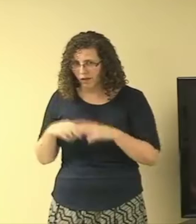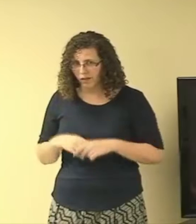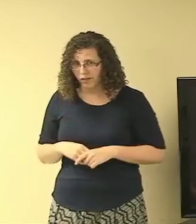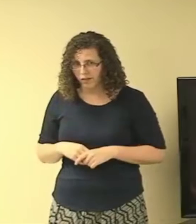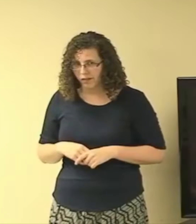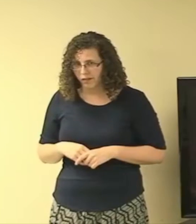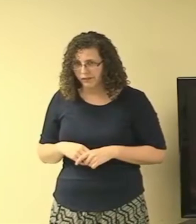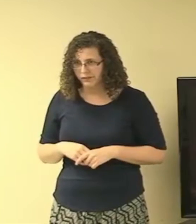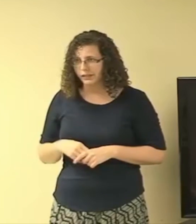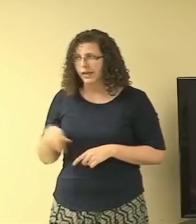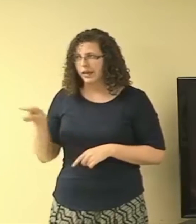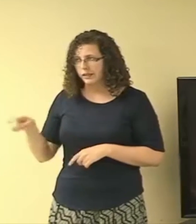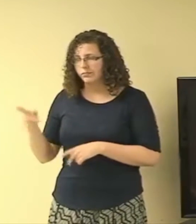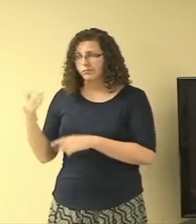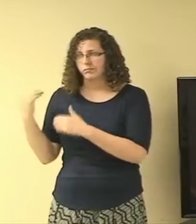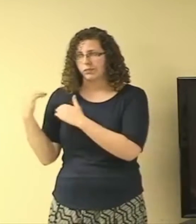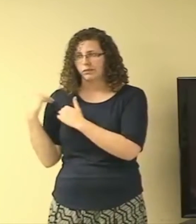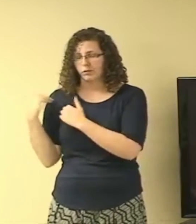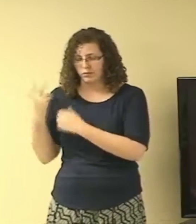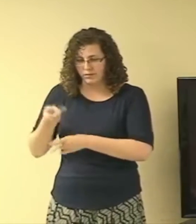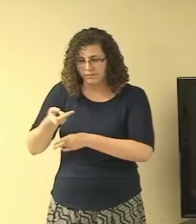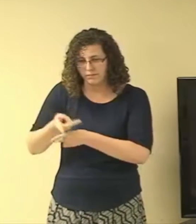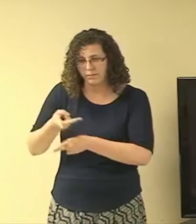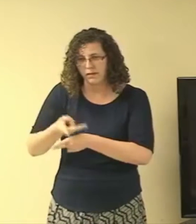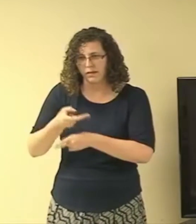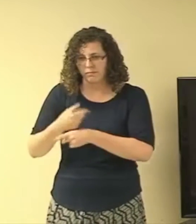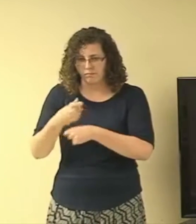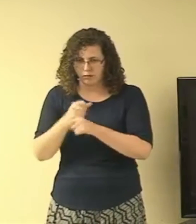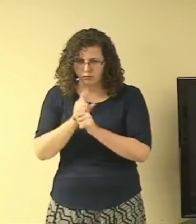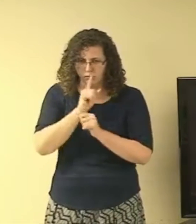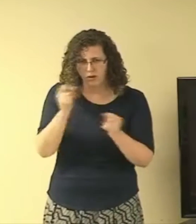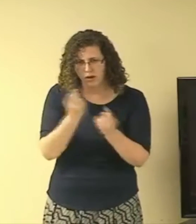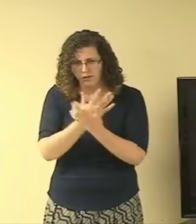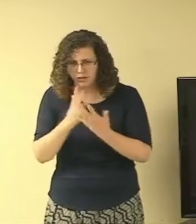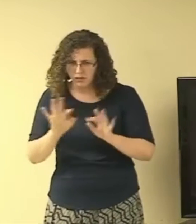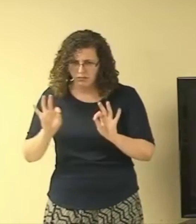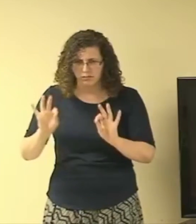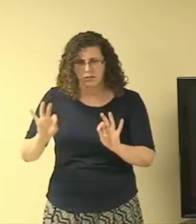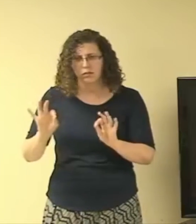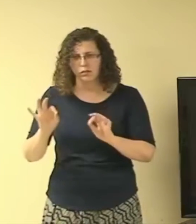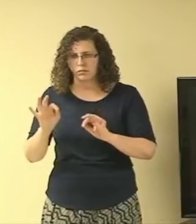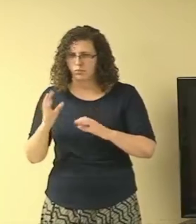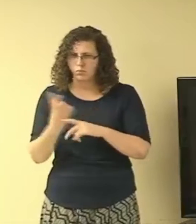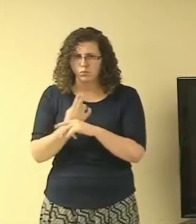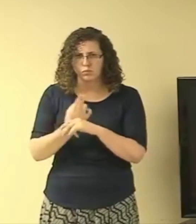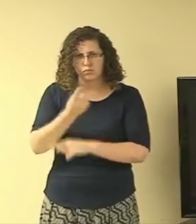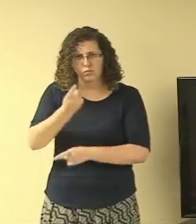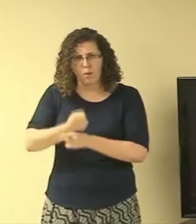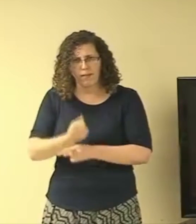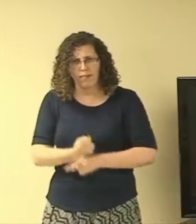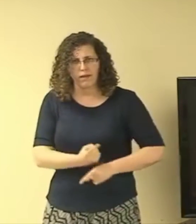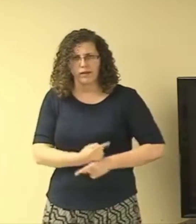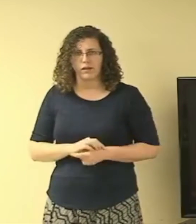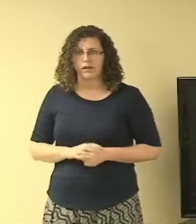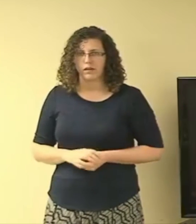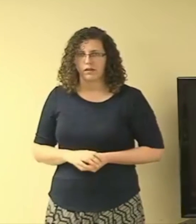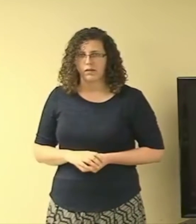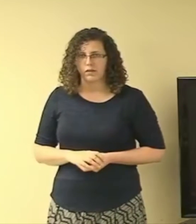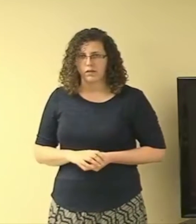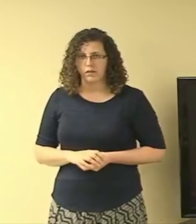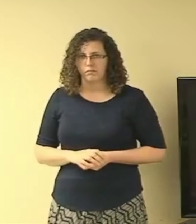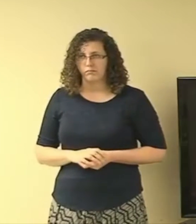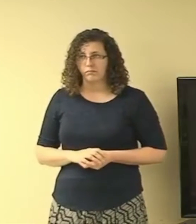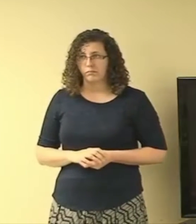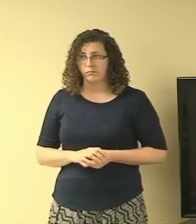He's a person who looks after and watches and cares for and makes sure that the castle is getting good use. You're not allowed to move anything